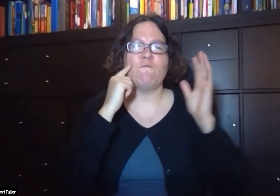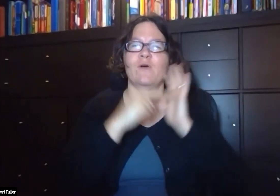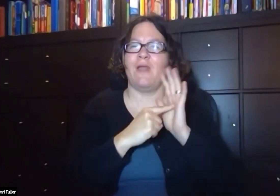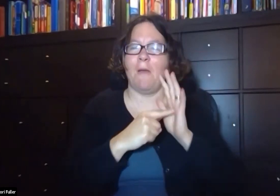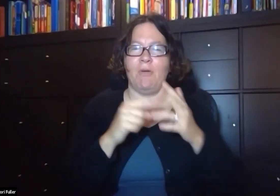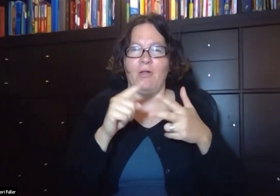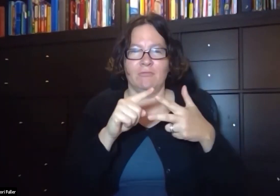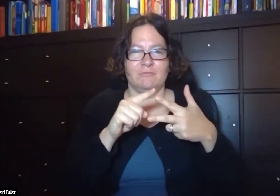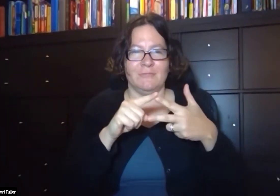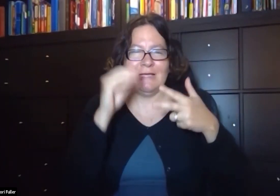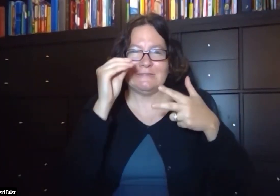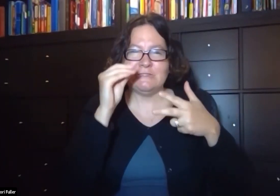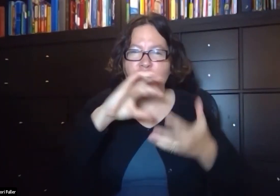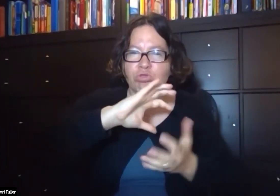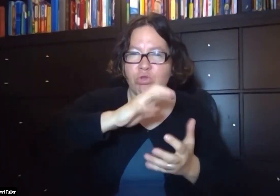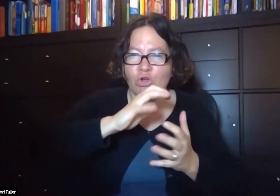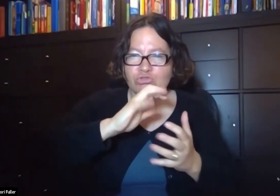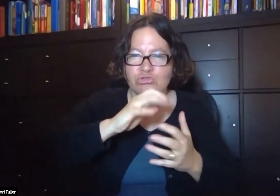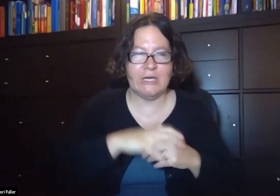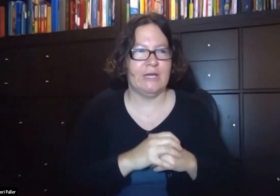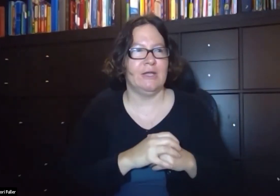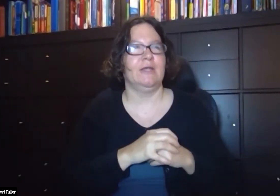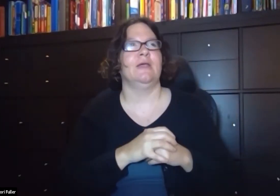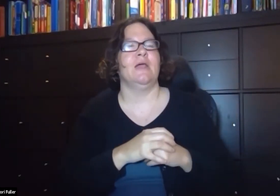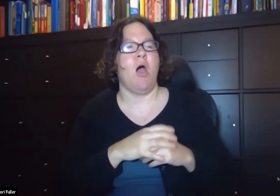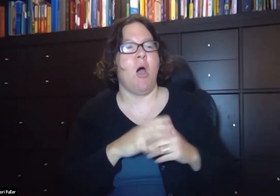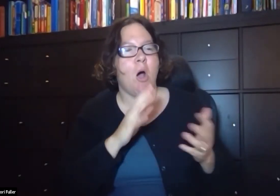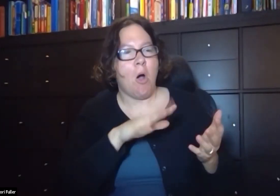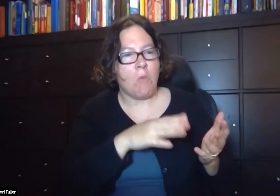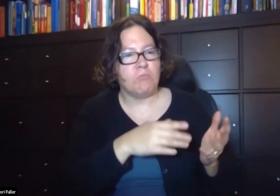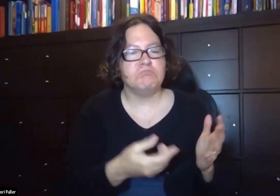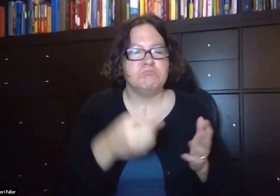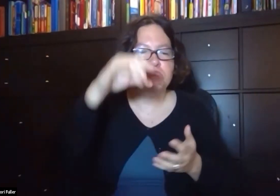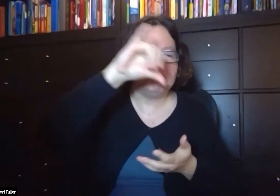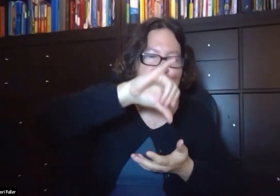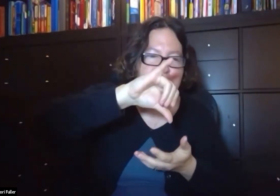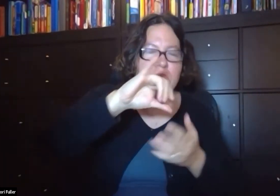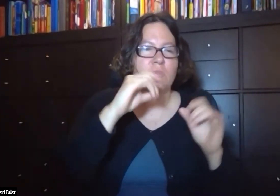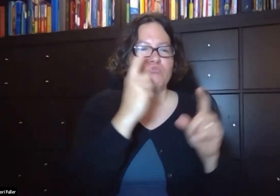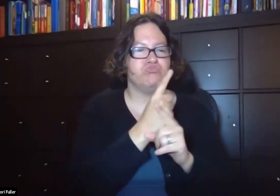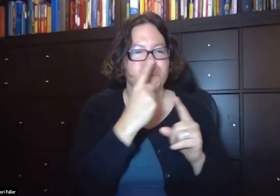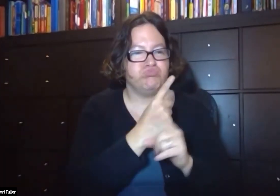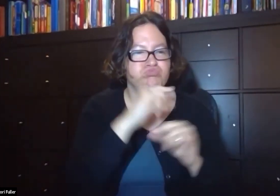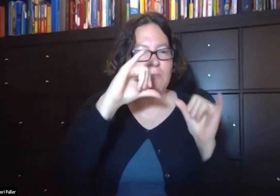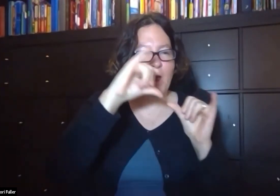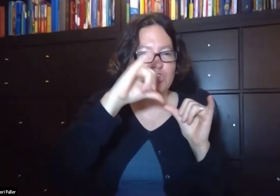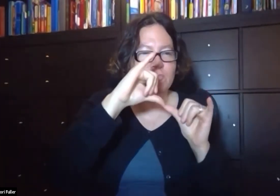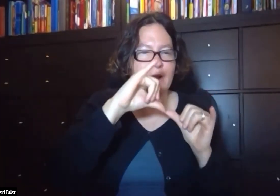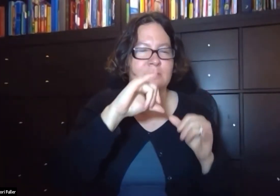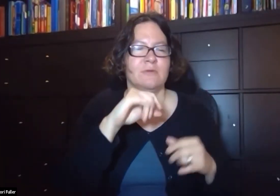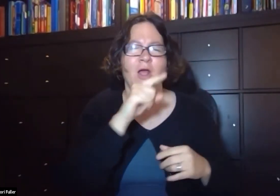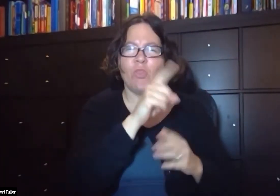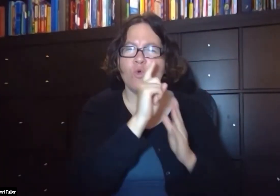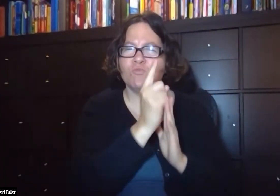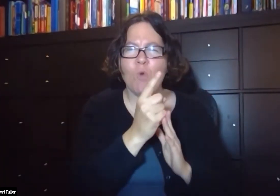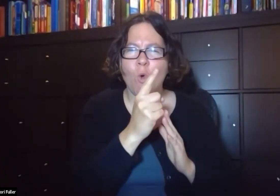my children certain things, such as, you know, and then I will teach my kids some other things later on. So it